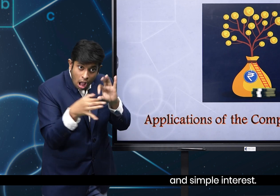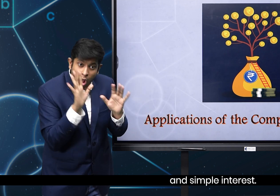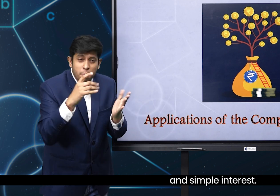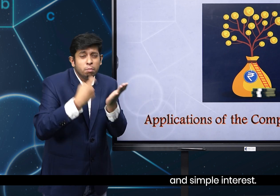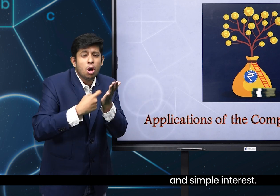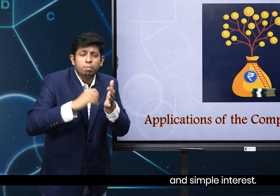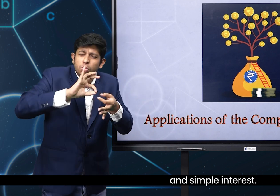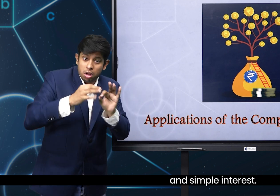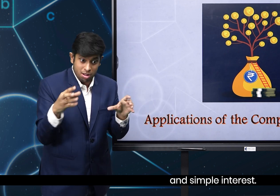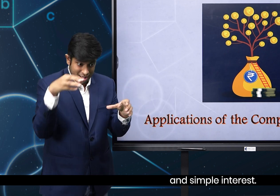interest.